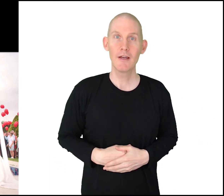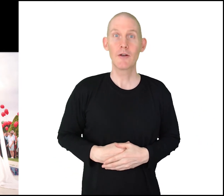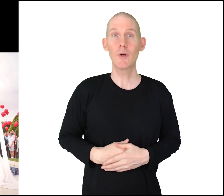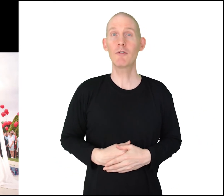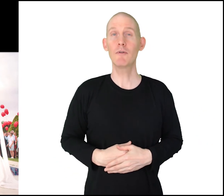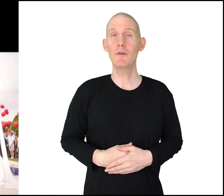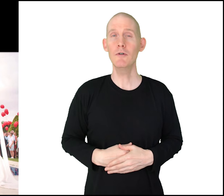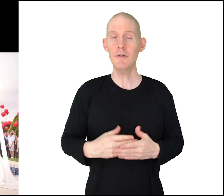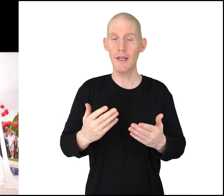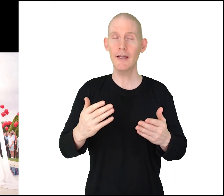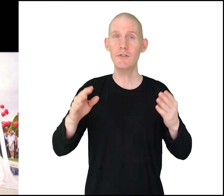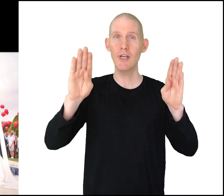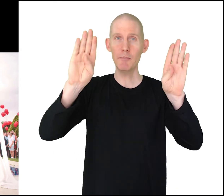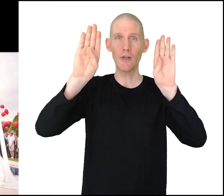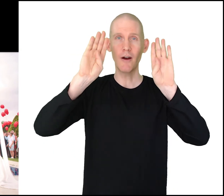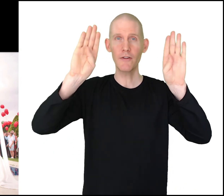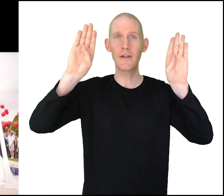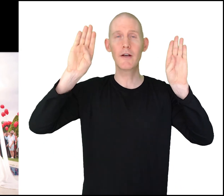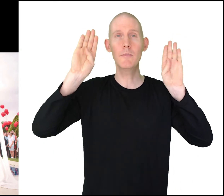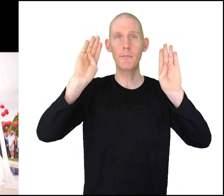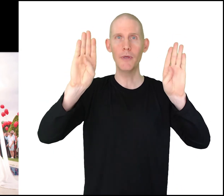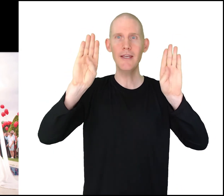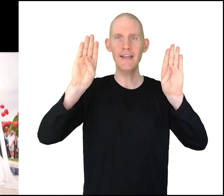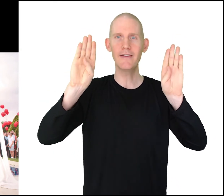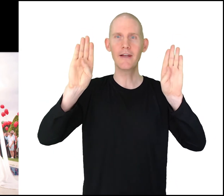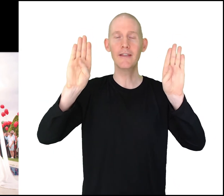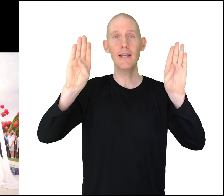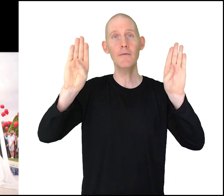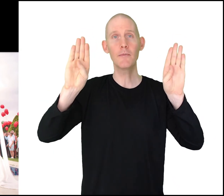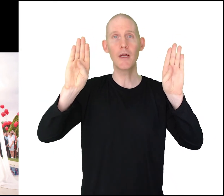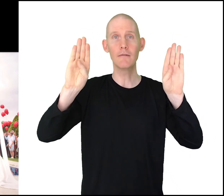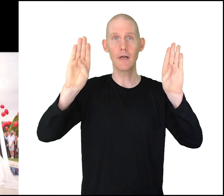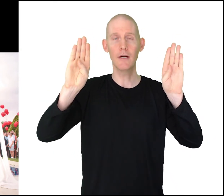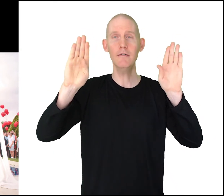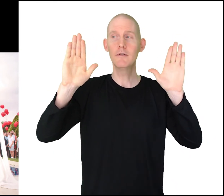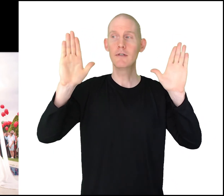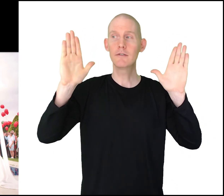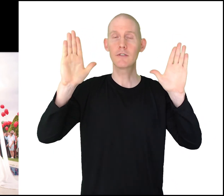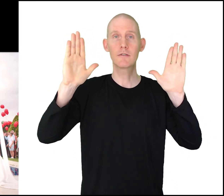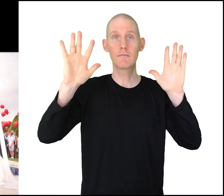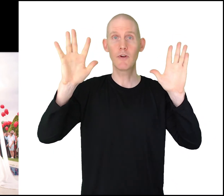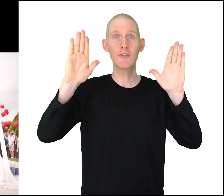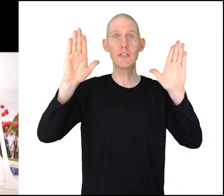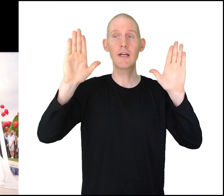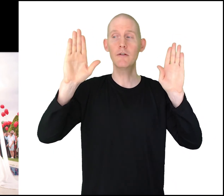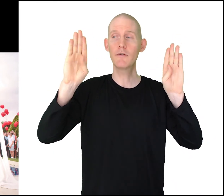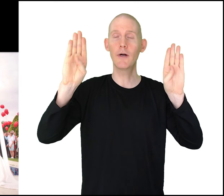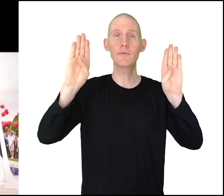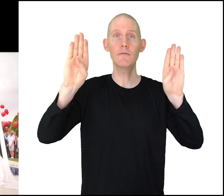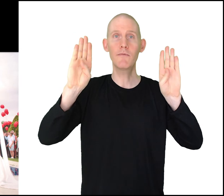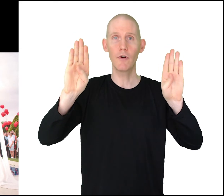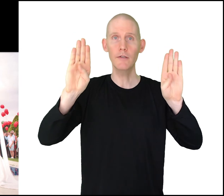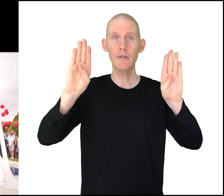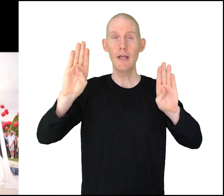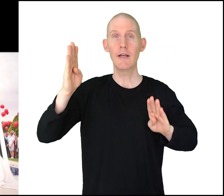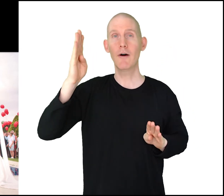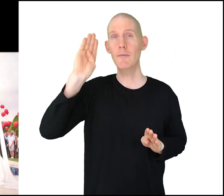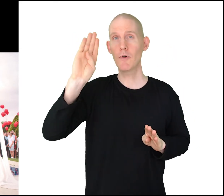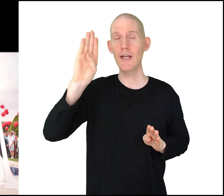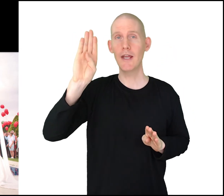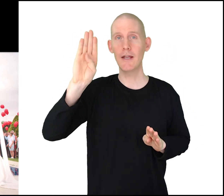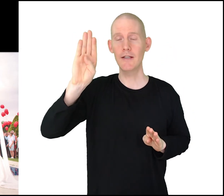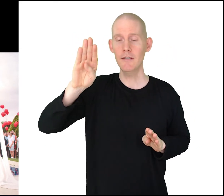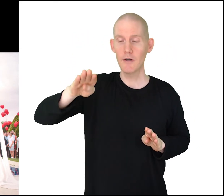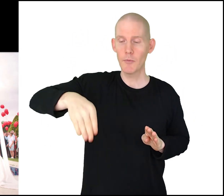Okay, quick review. The hand shapes are the letter B, like in the alphabet. Just fingers together, thumbs in front. Now